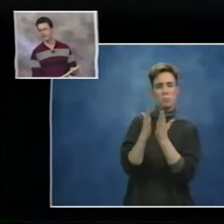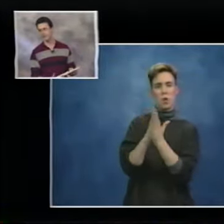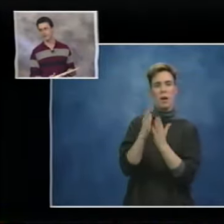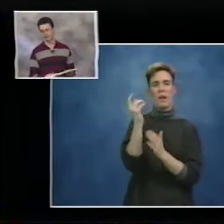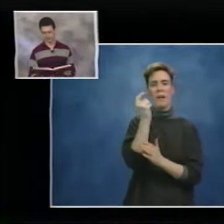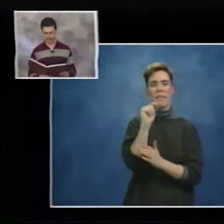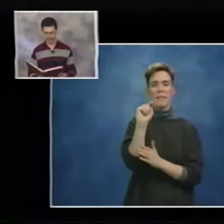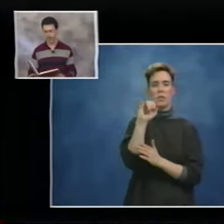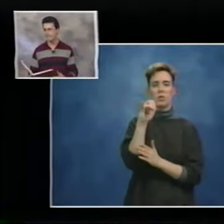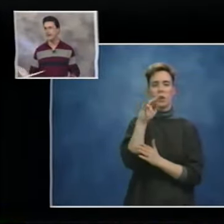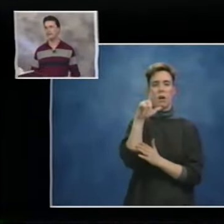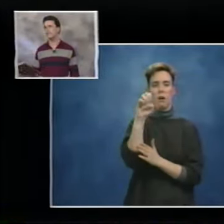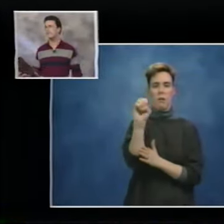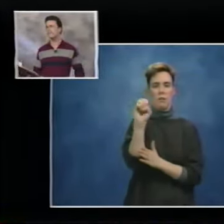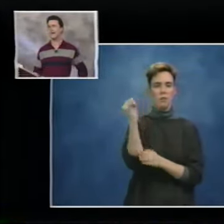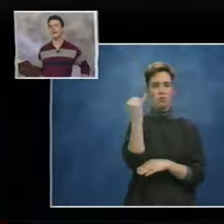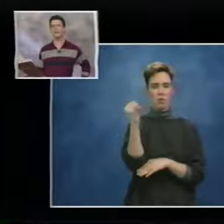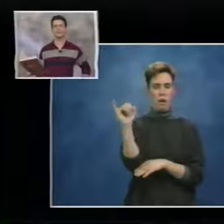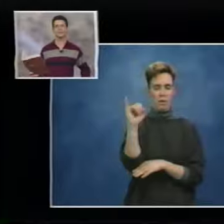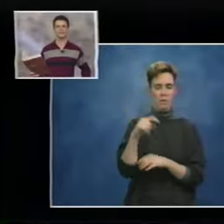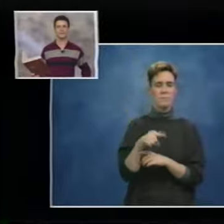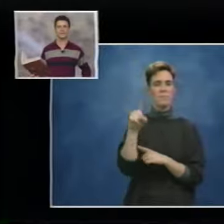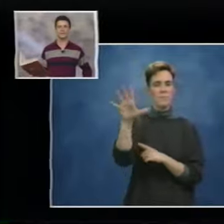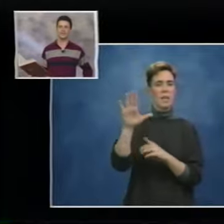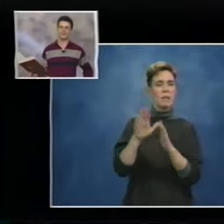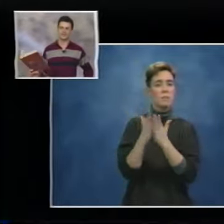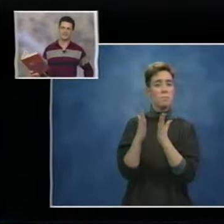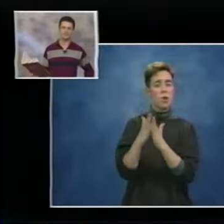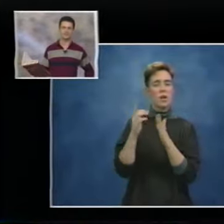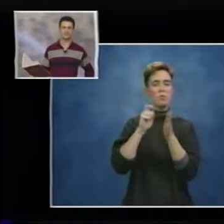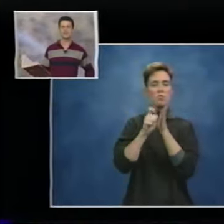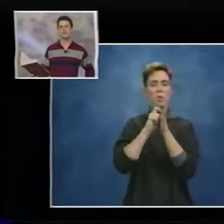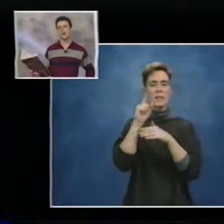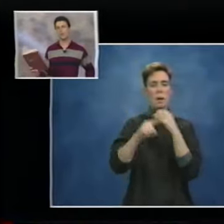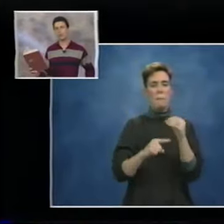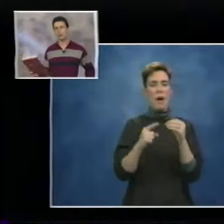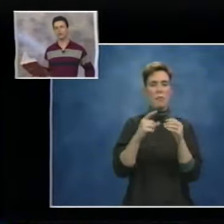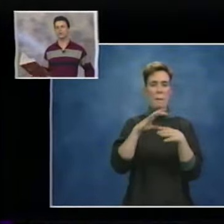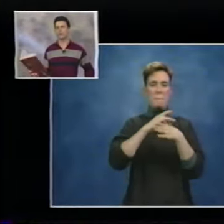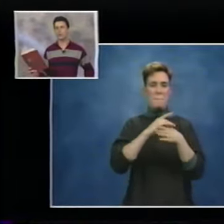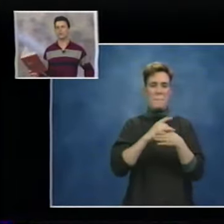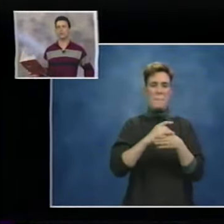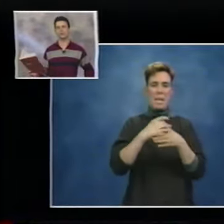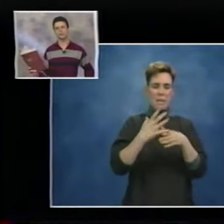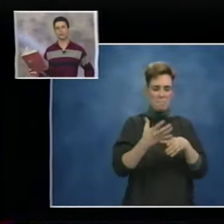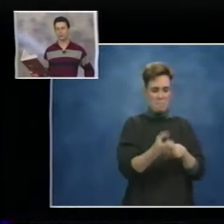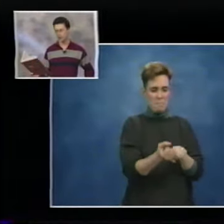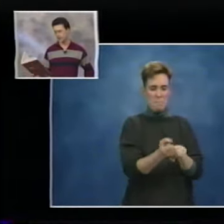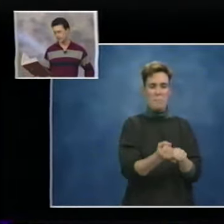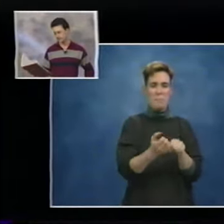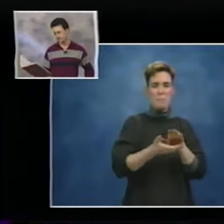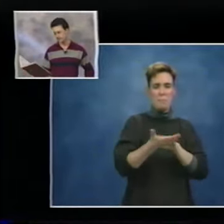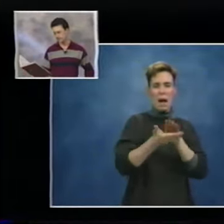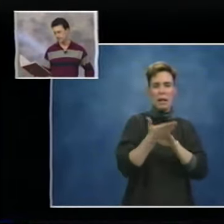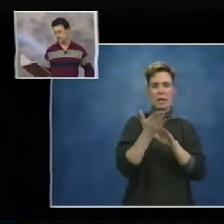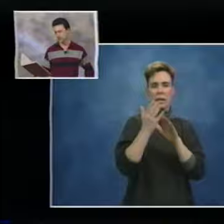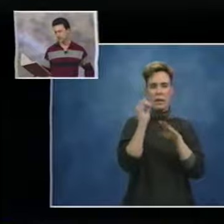his book, The Jungle, about the meatpacking industry and the condition that workers were forced to work